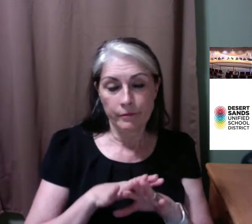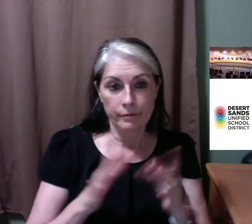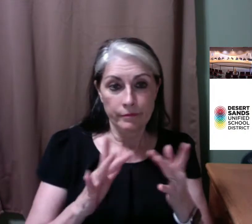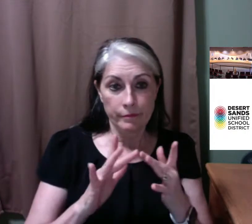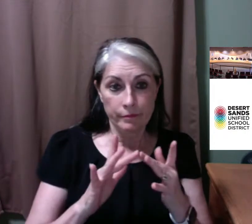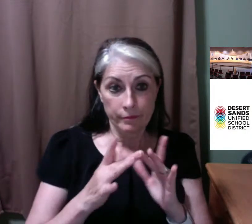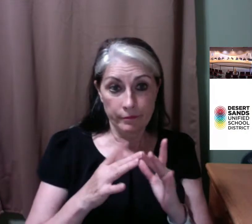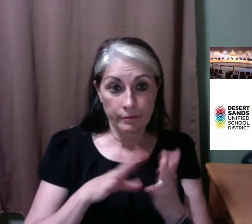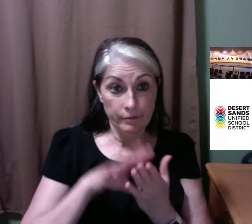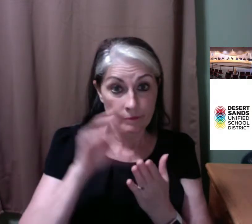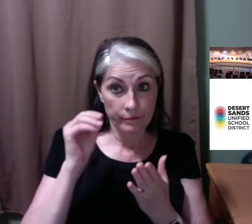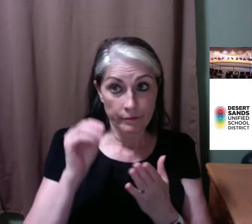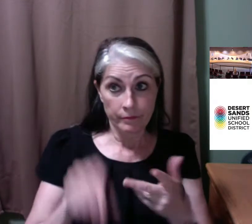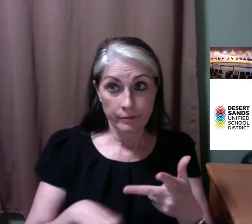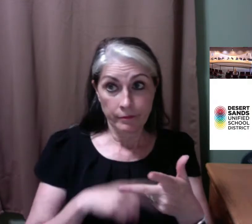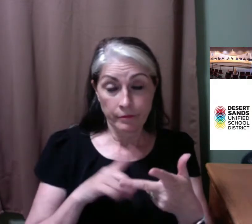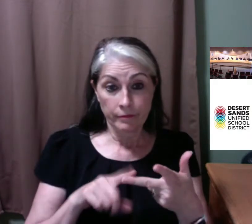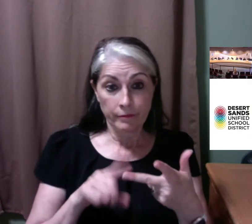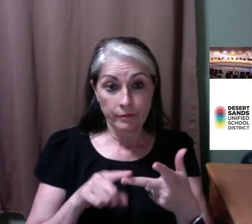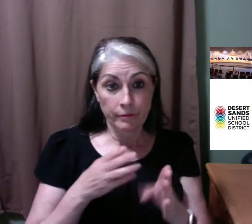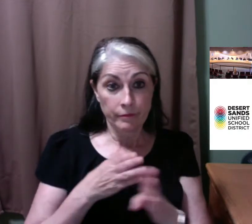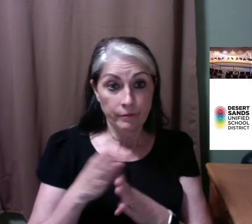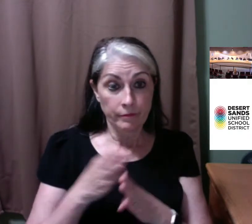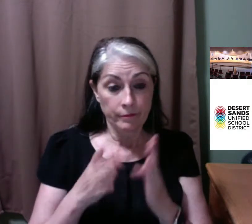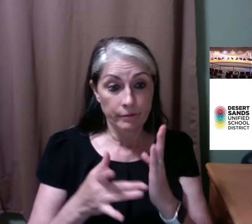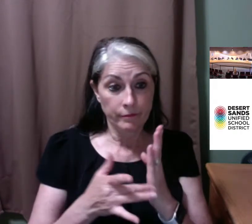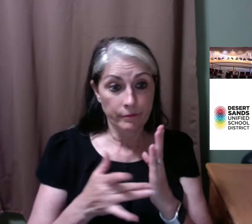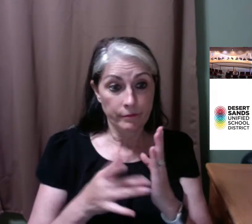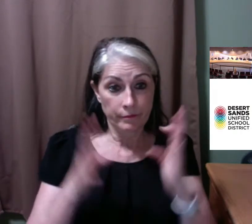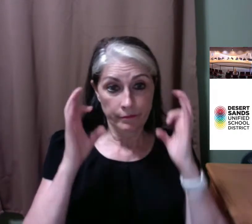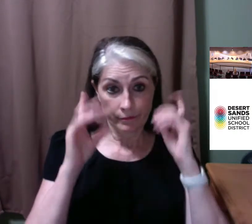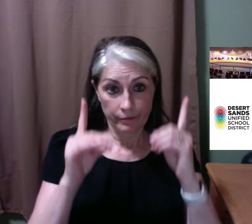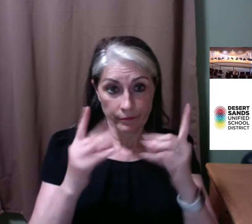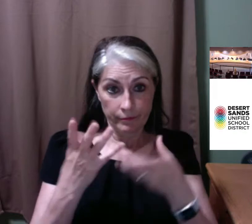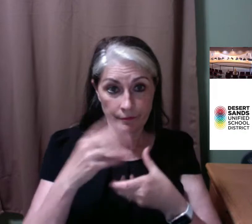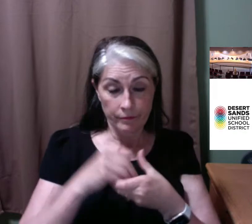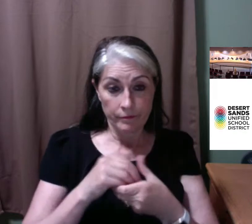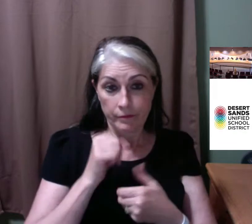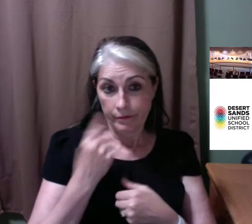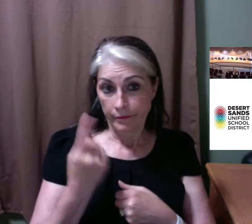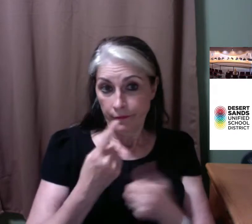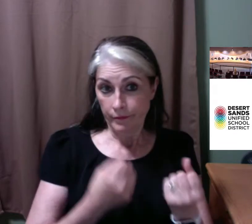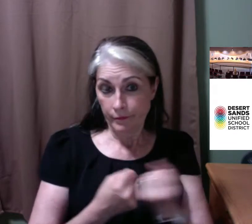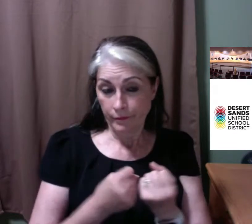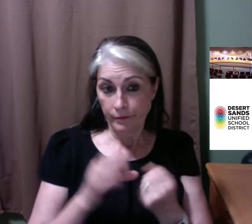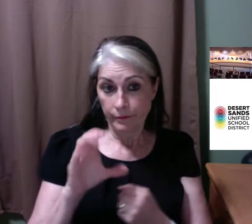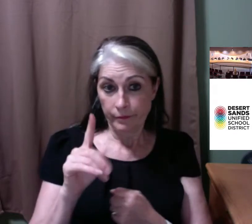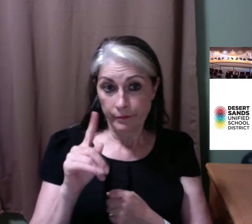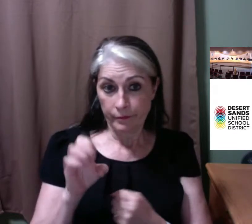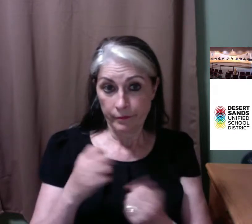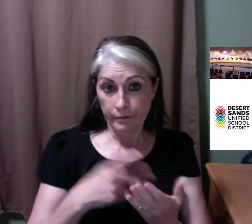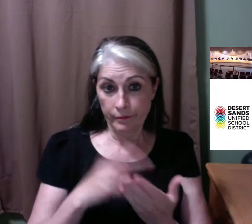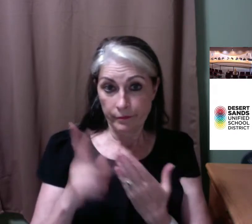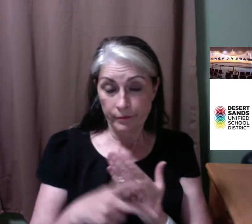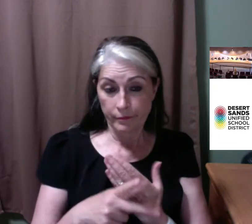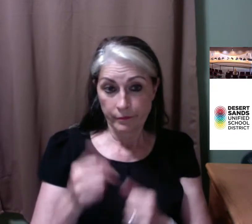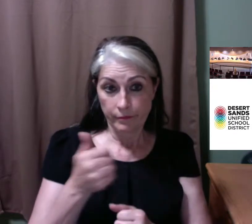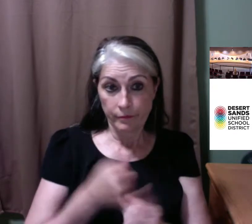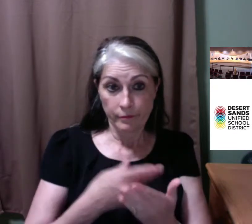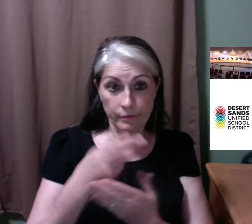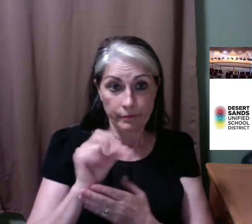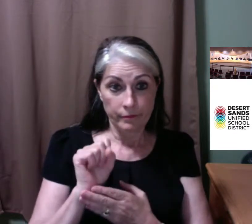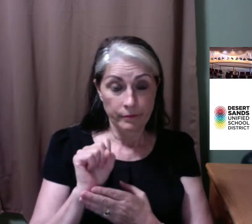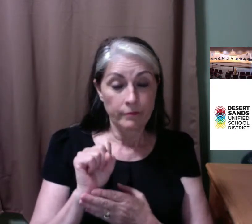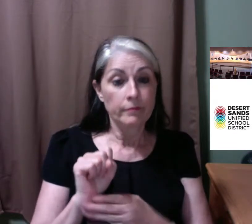learning. Number three, career technical education includes not only supporting CTE programs at each of the high